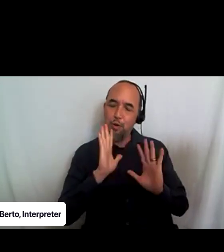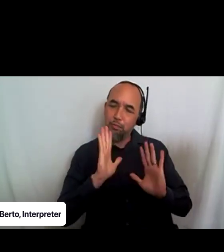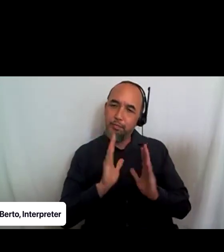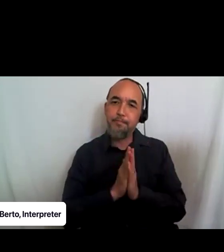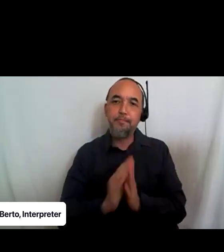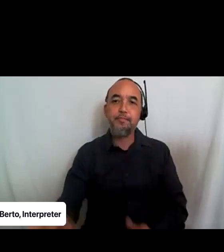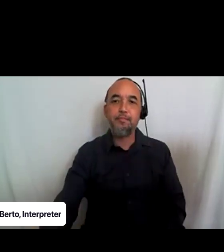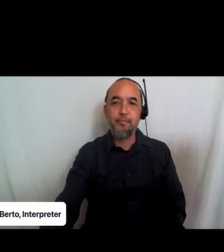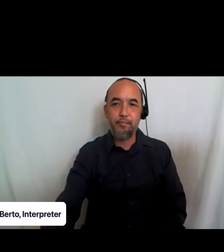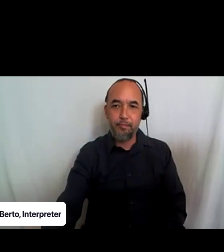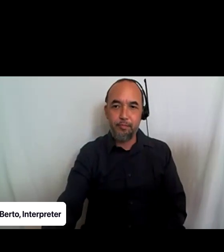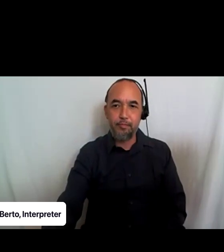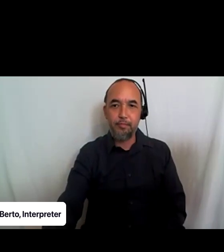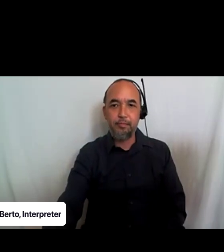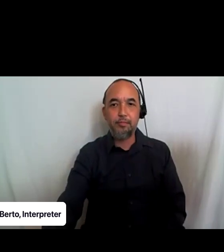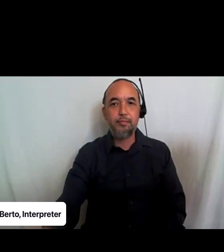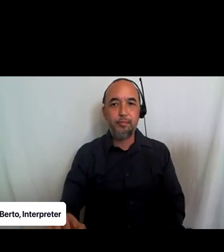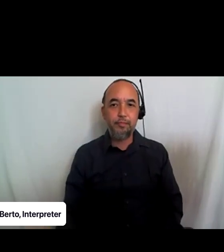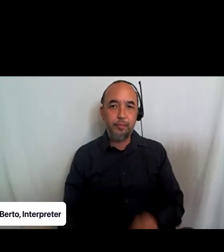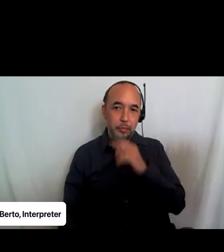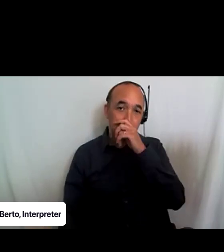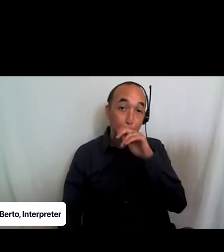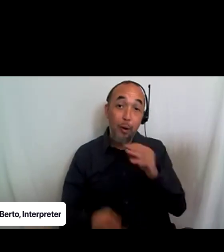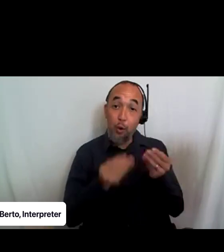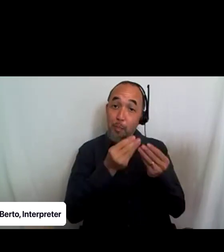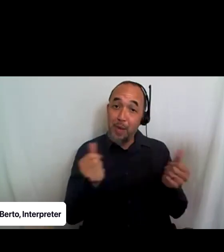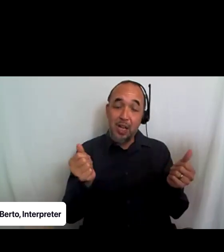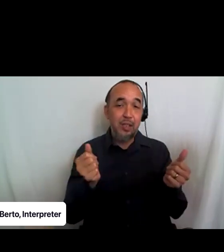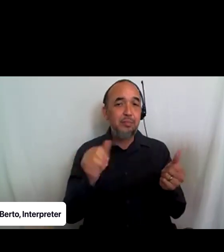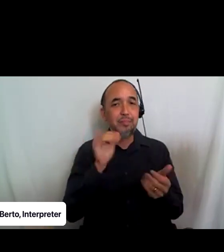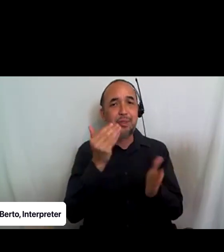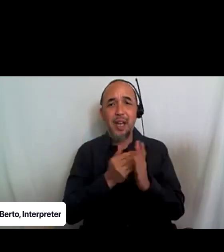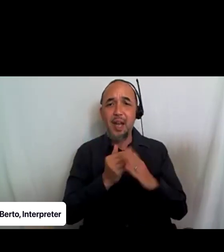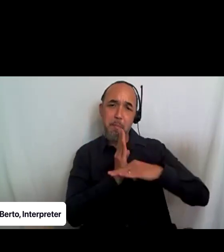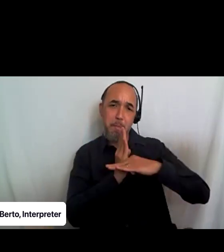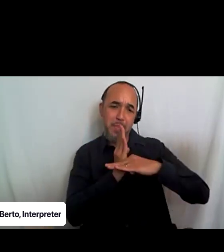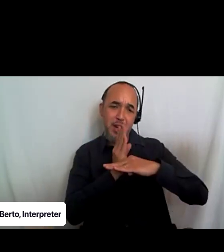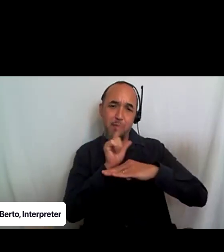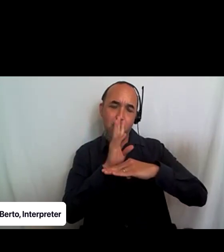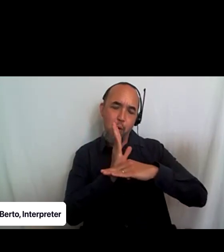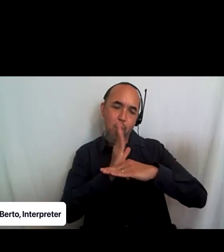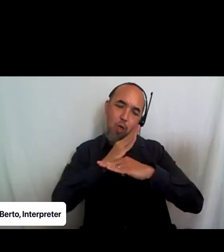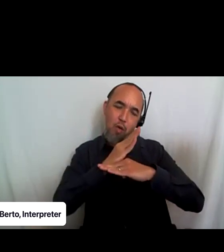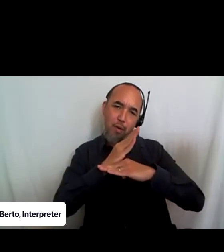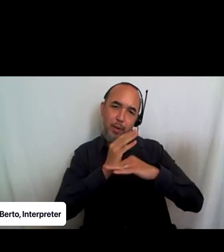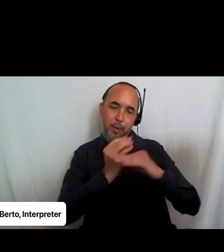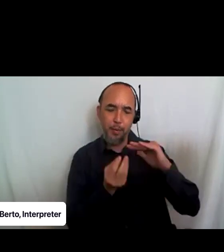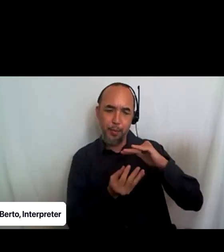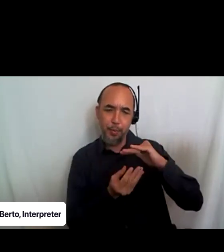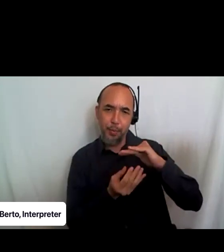from who has tried it. So just melt your butter on medium-low heat before adding